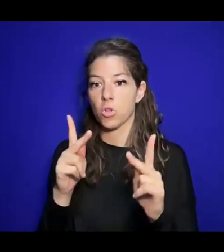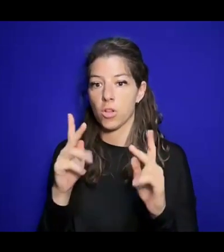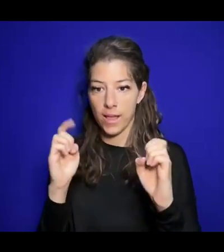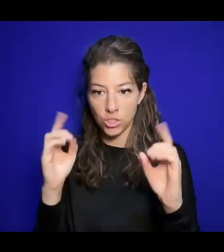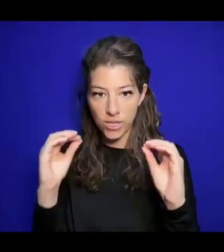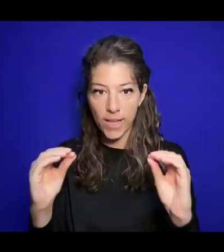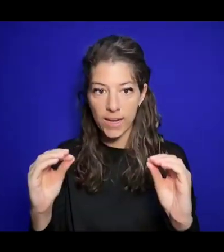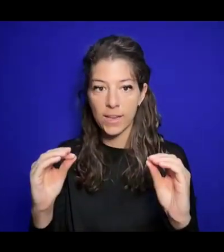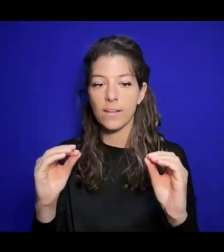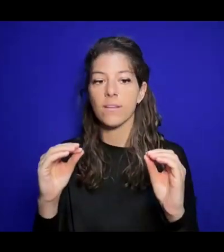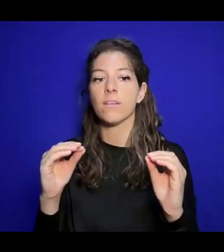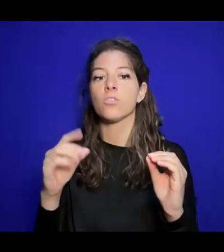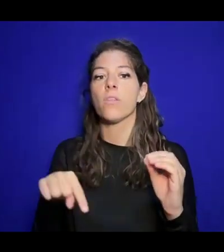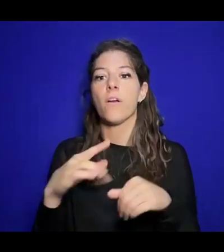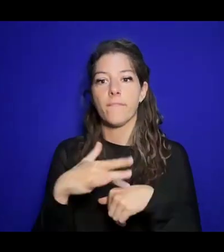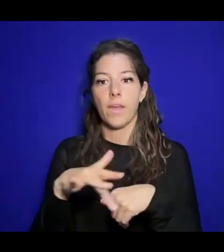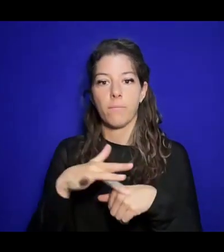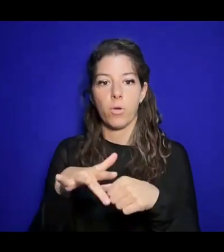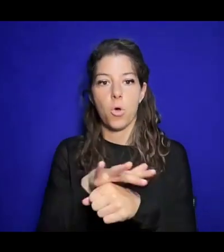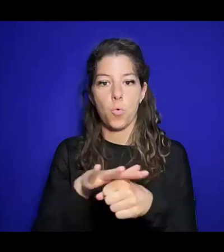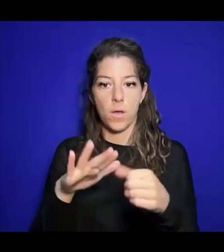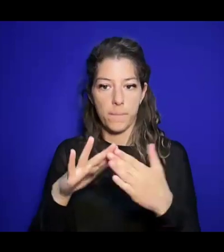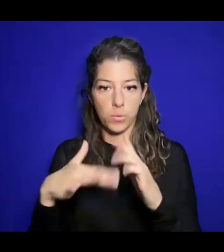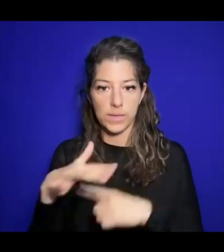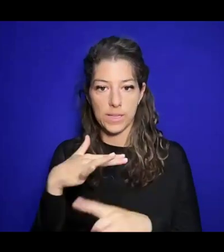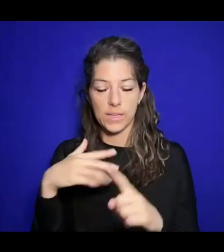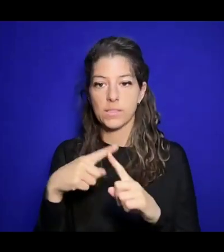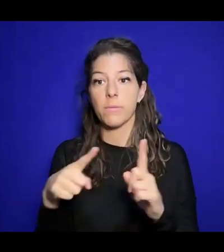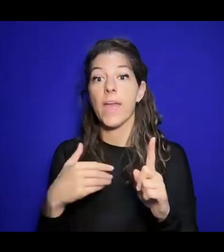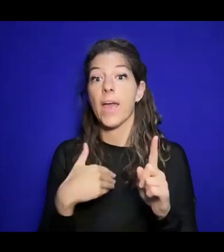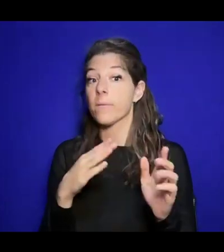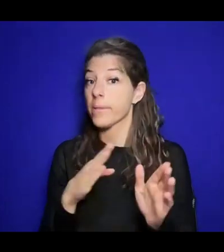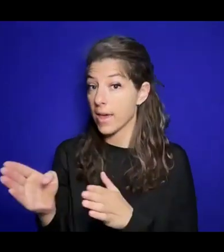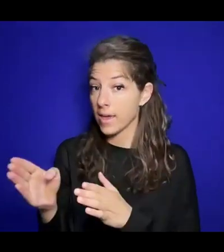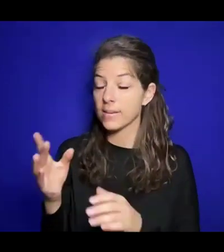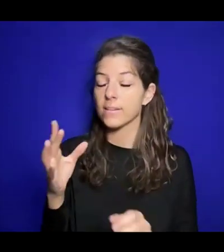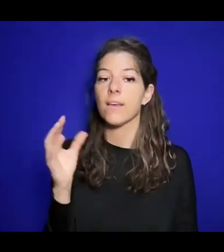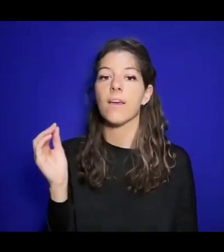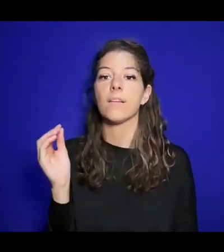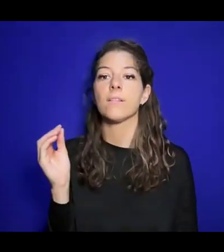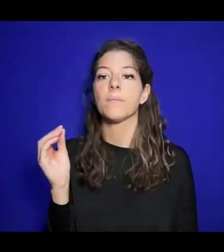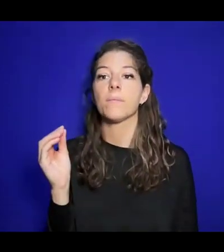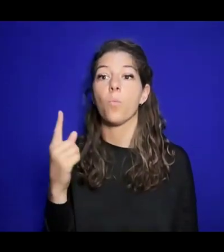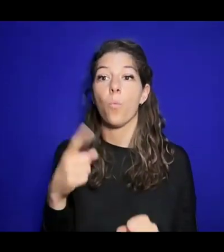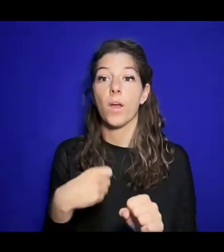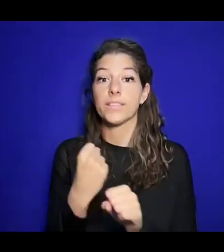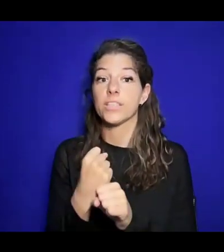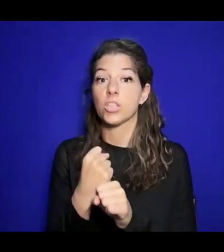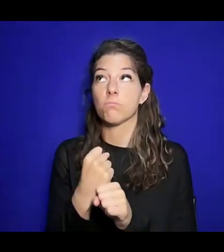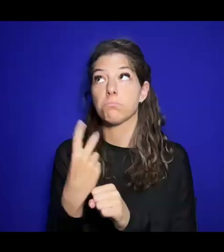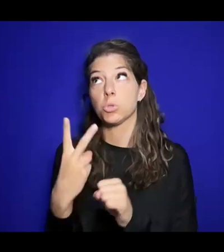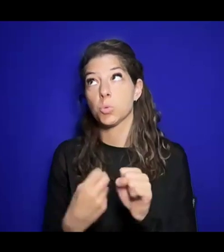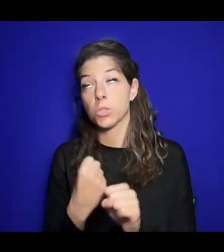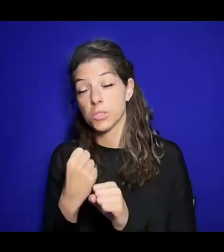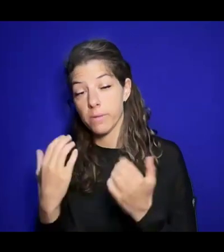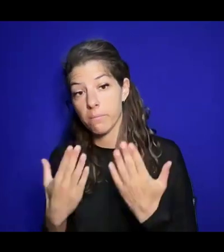educated, so they're available in local communities. But they have a plan, and in a year, probably 2